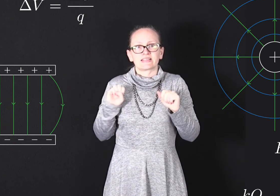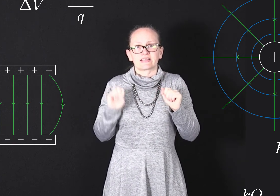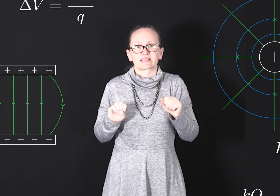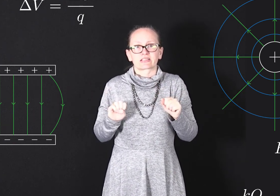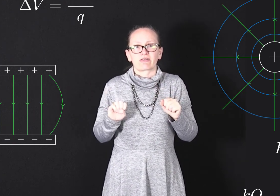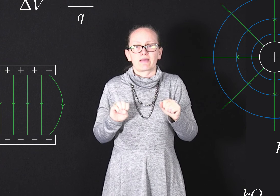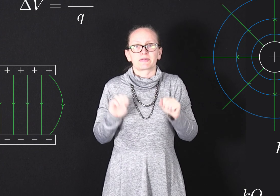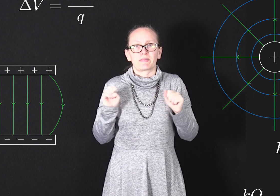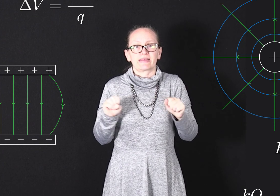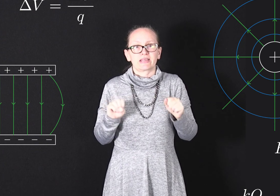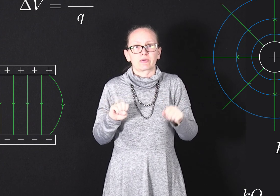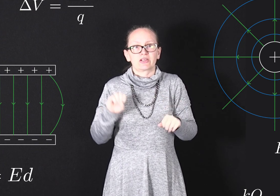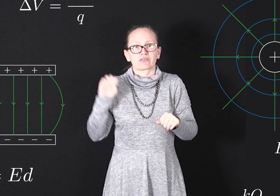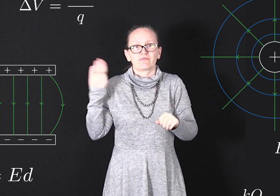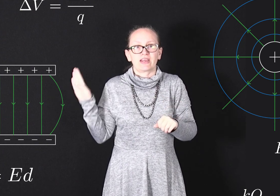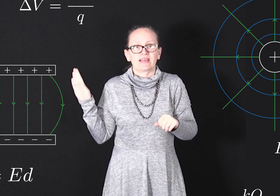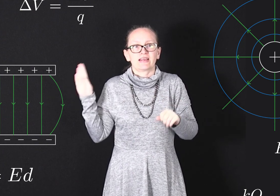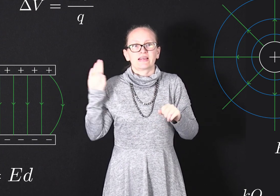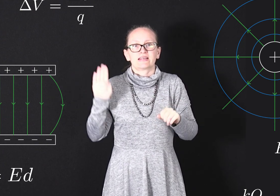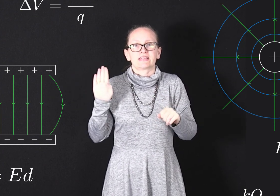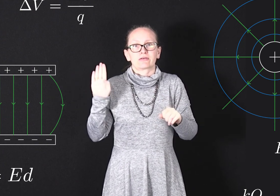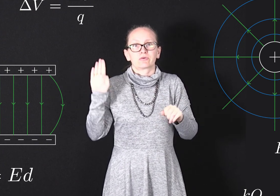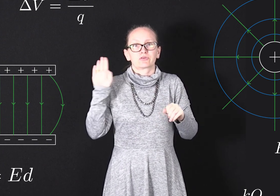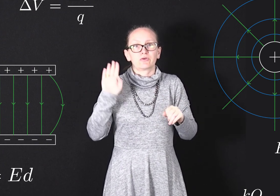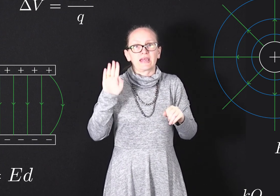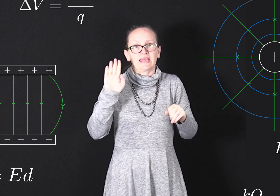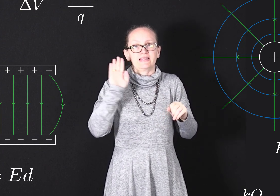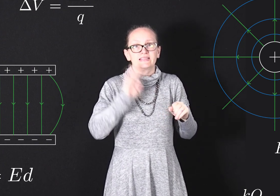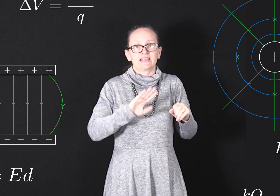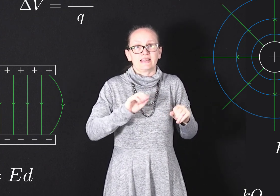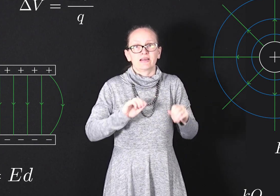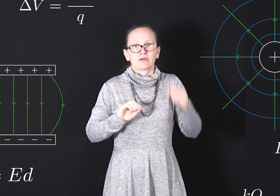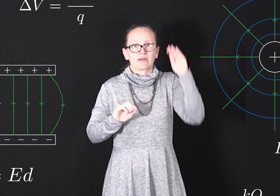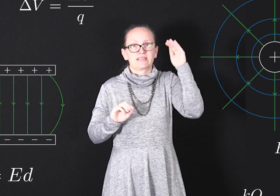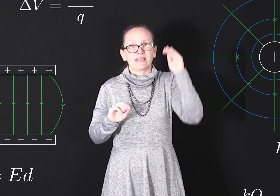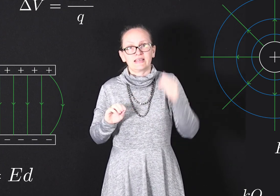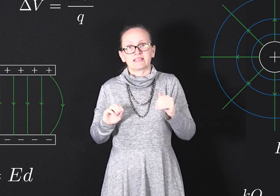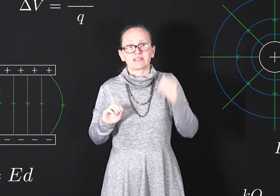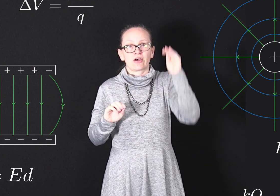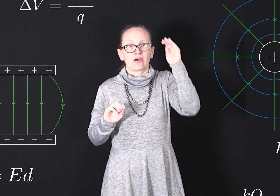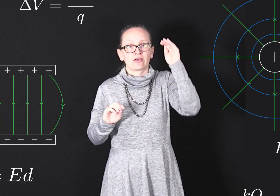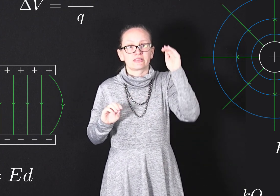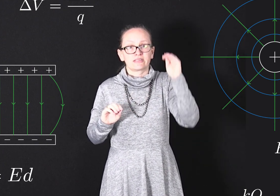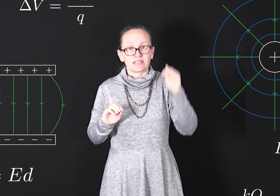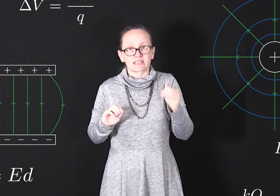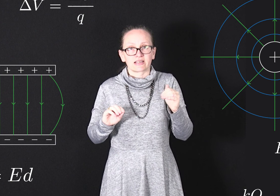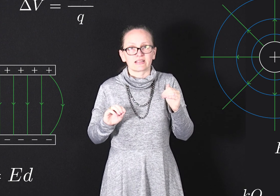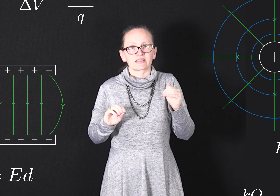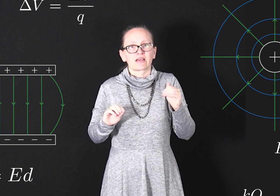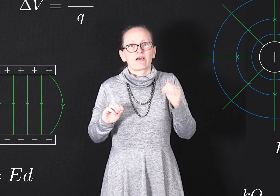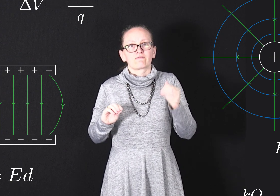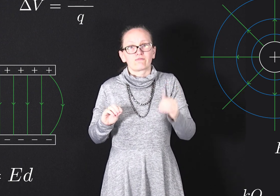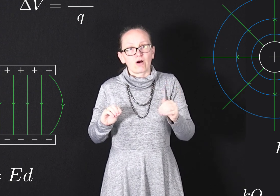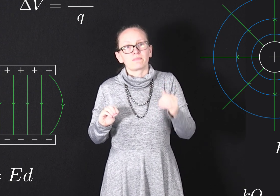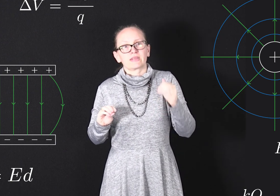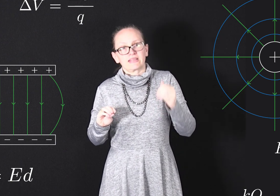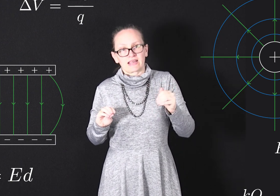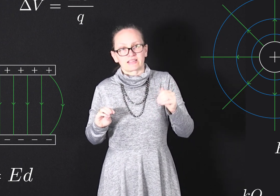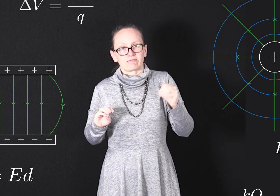is described by the equation V is equal to ED, where D is the distance from the negative